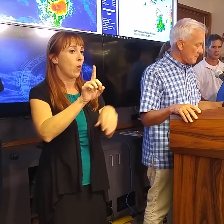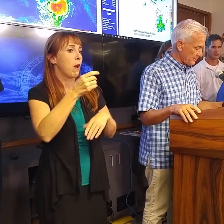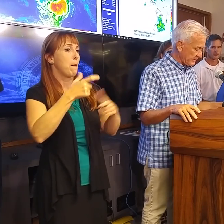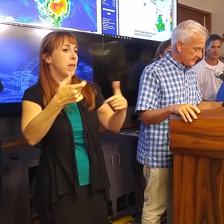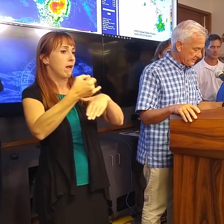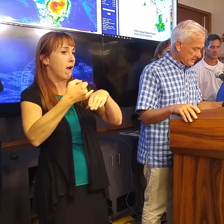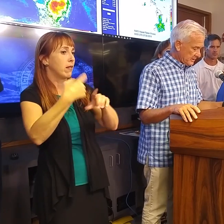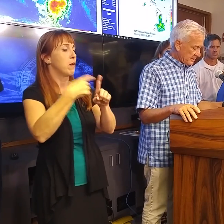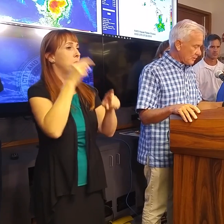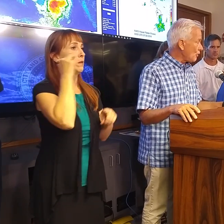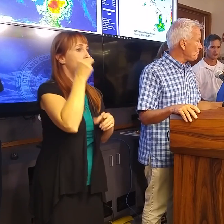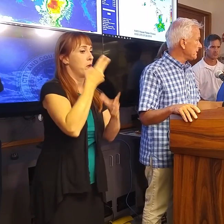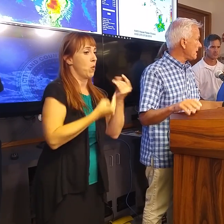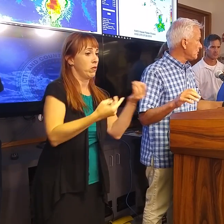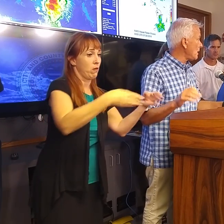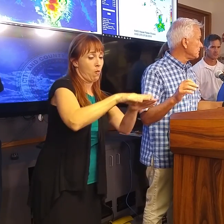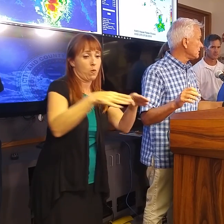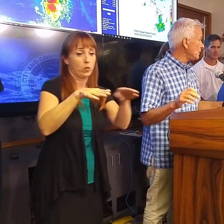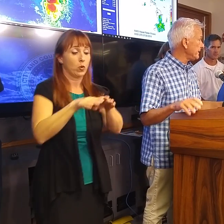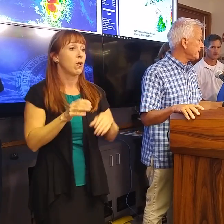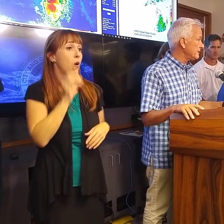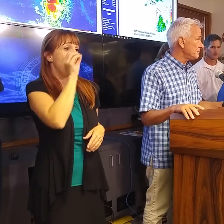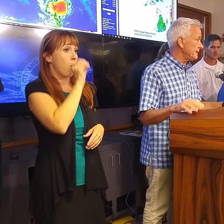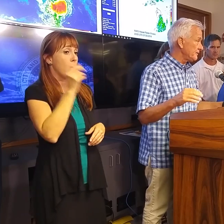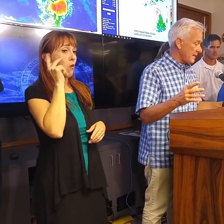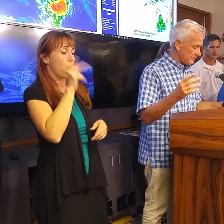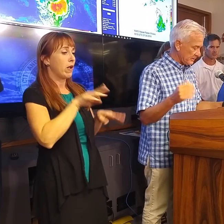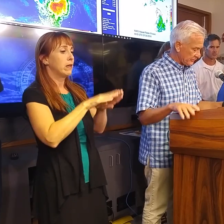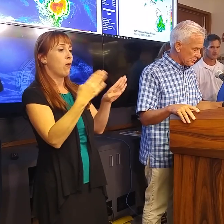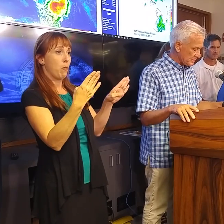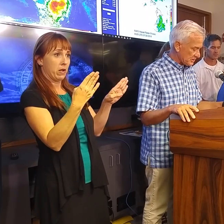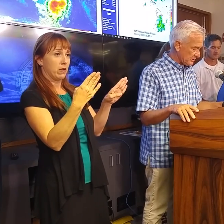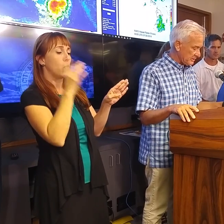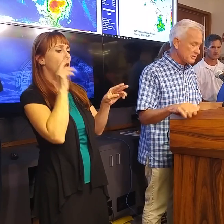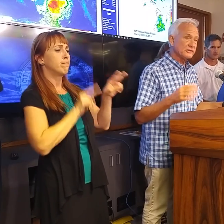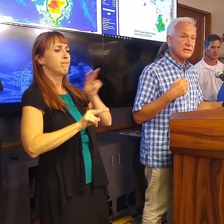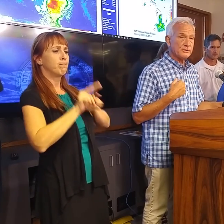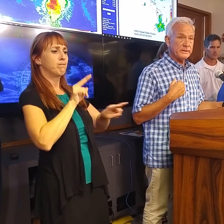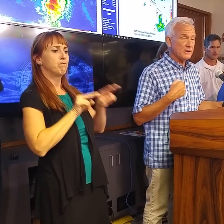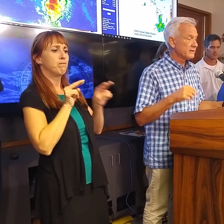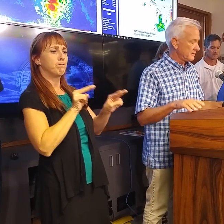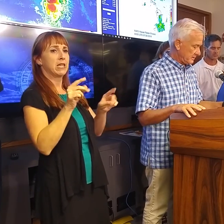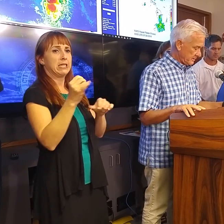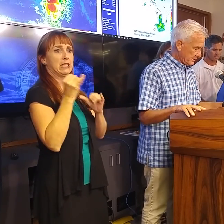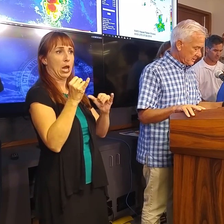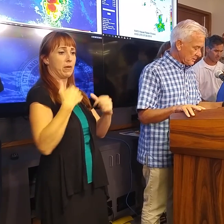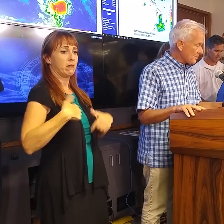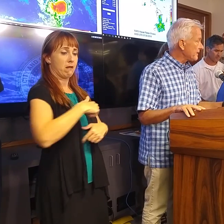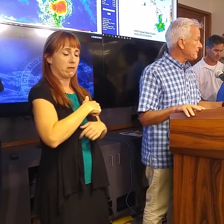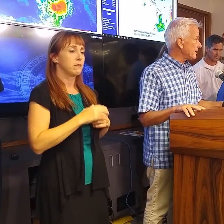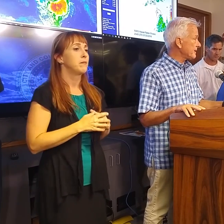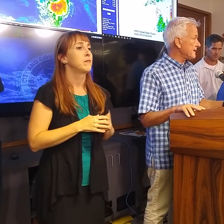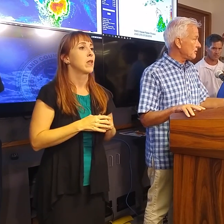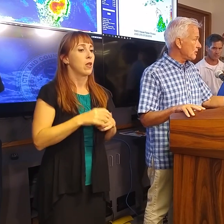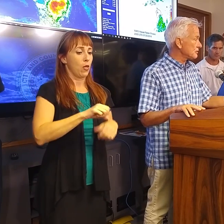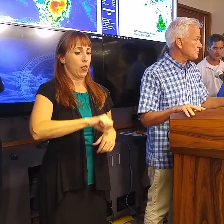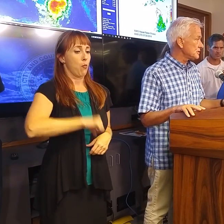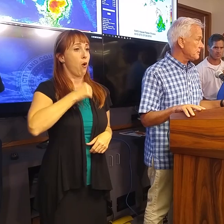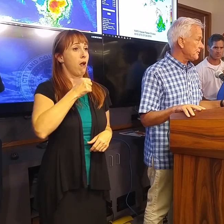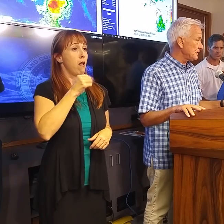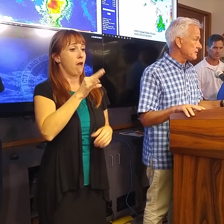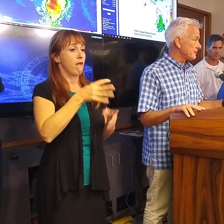and Maui. They're open on Oahu and Kauai, and they'll be evaluating the situation just like we are. The Pride of America, that